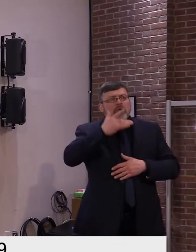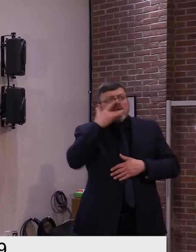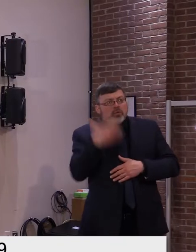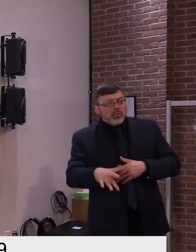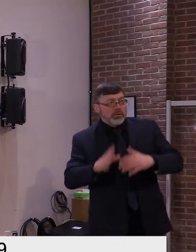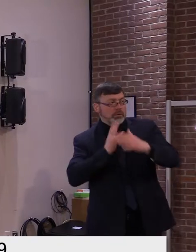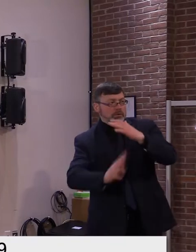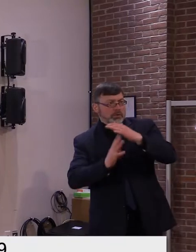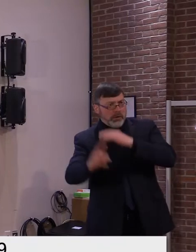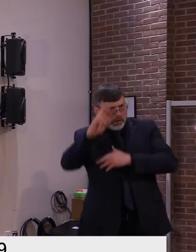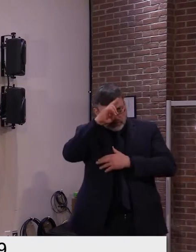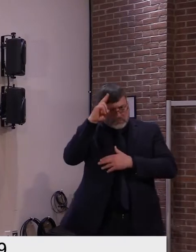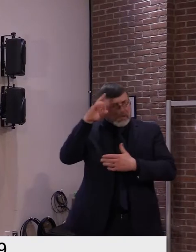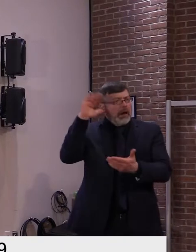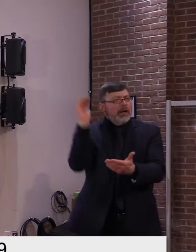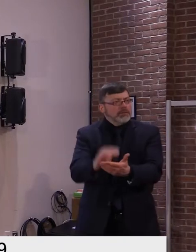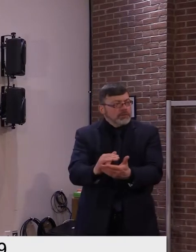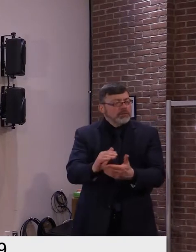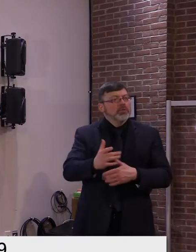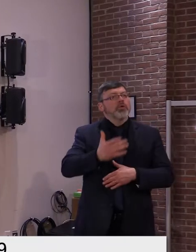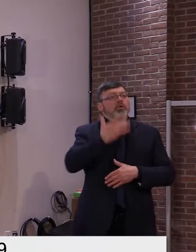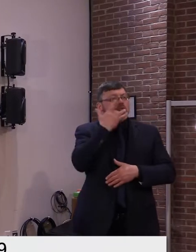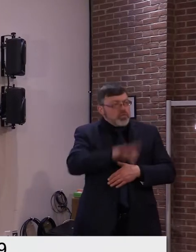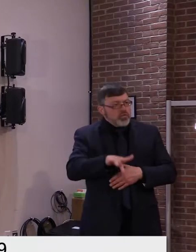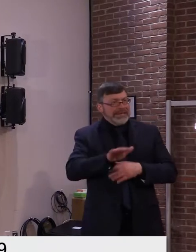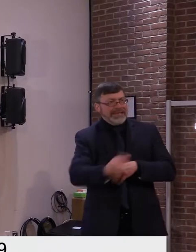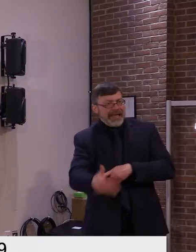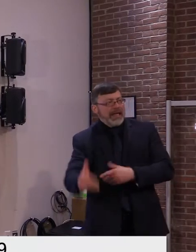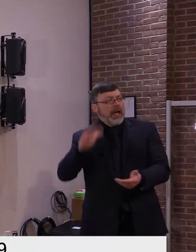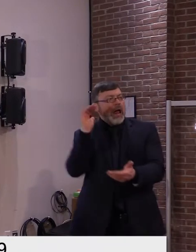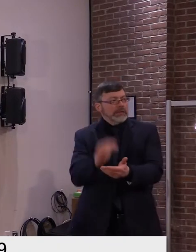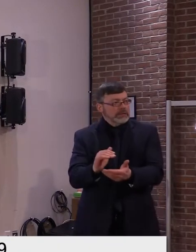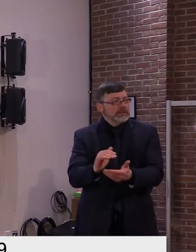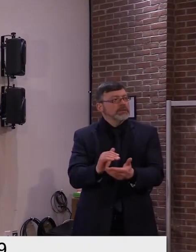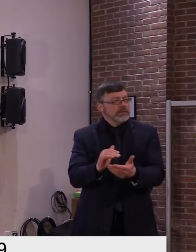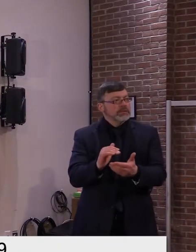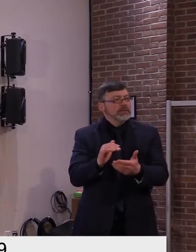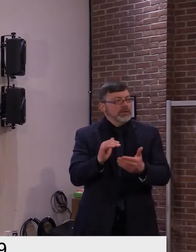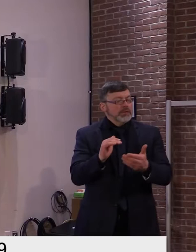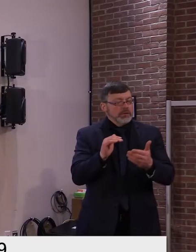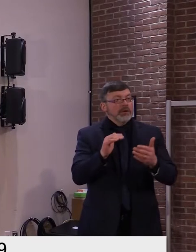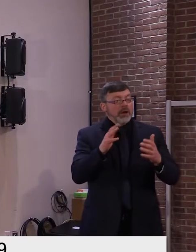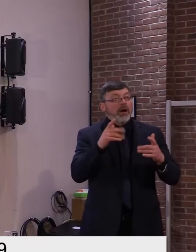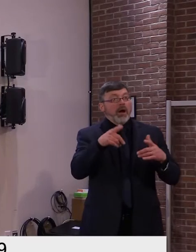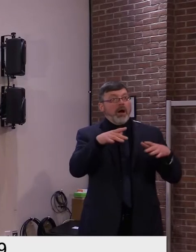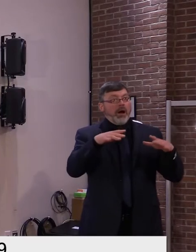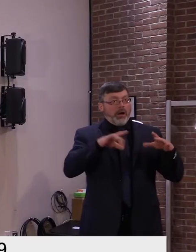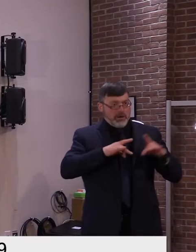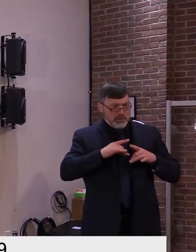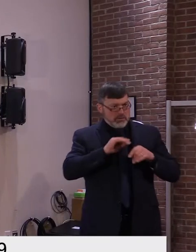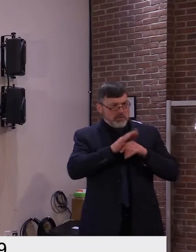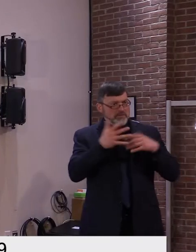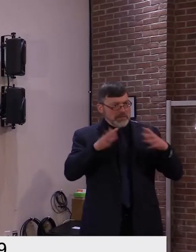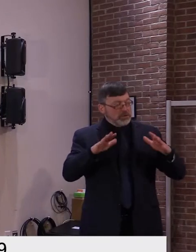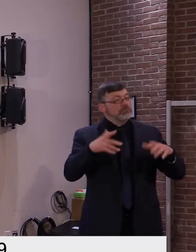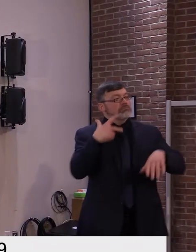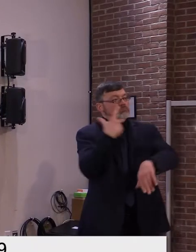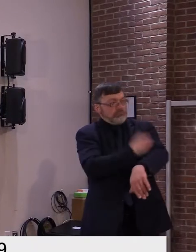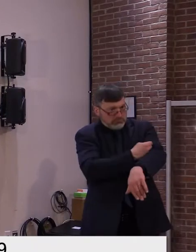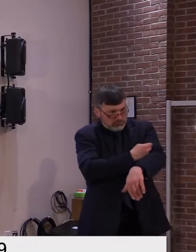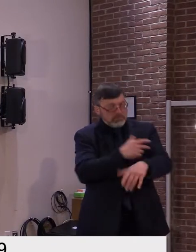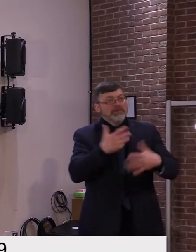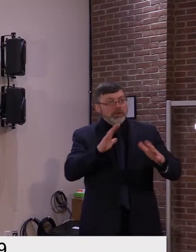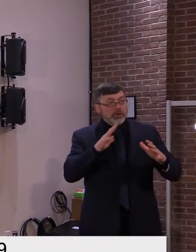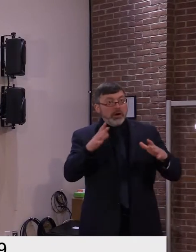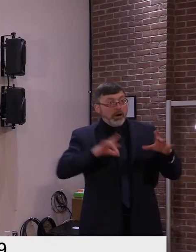reinfections. All of this is why we can take deliberate steps towards reopening. If we can limit the amount of virus